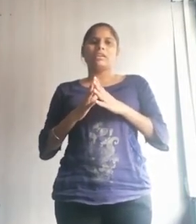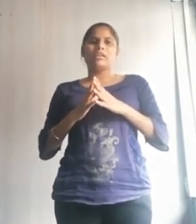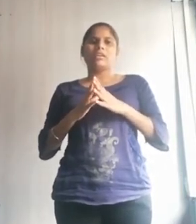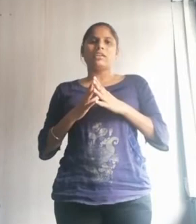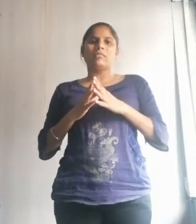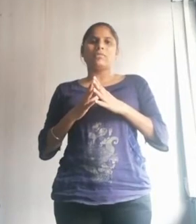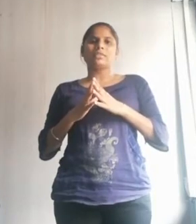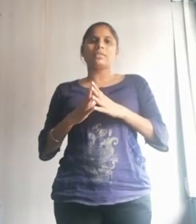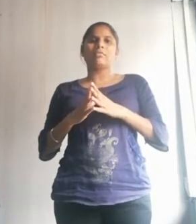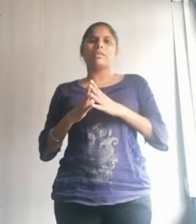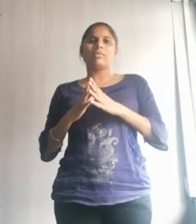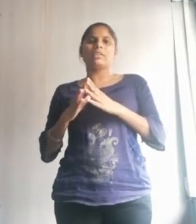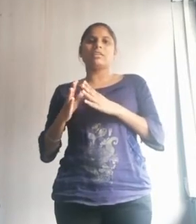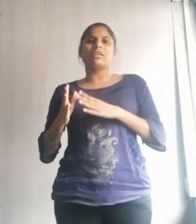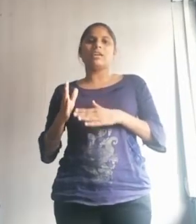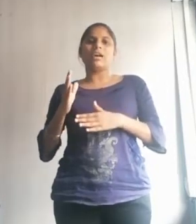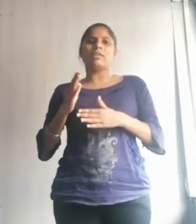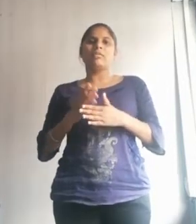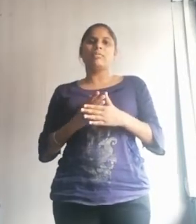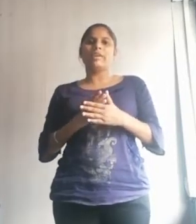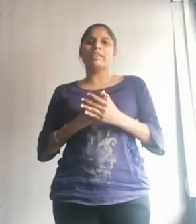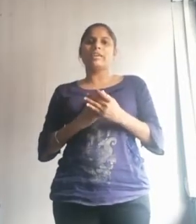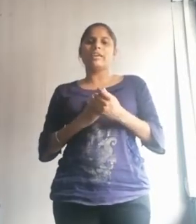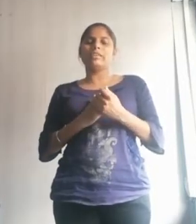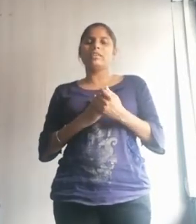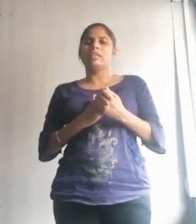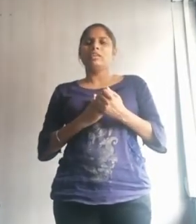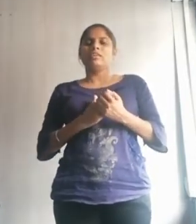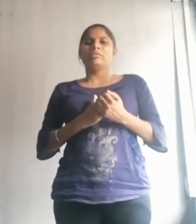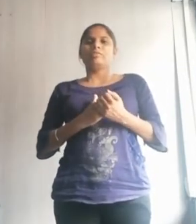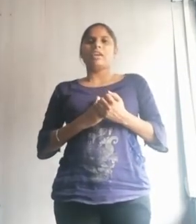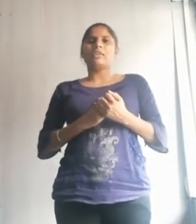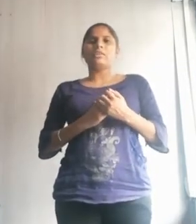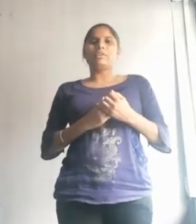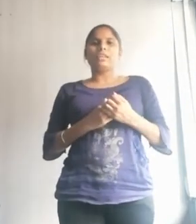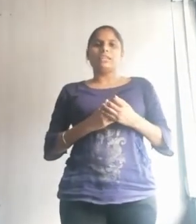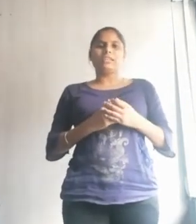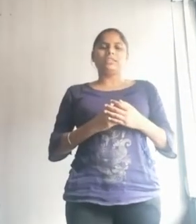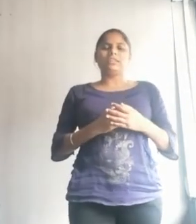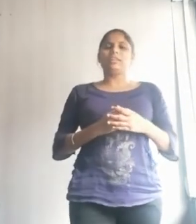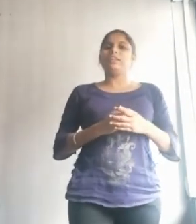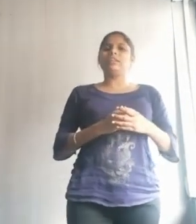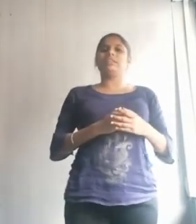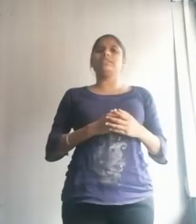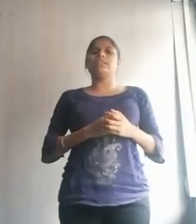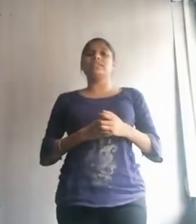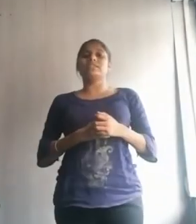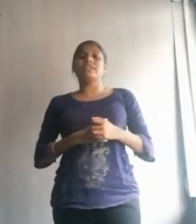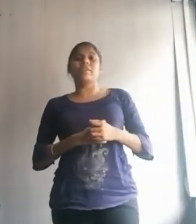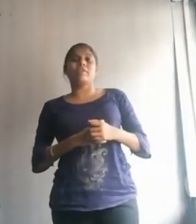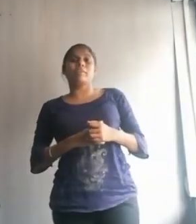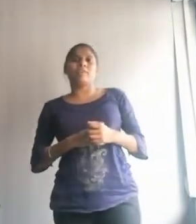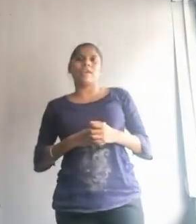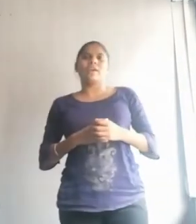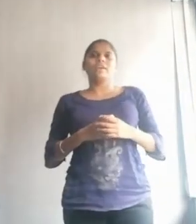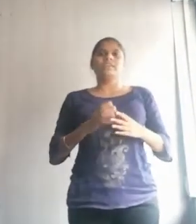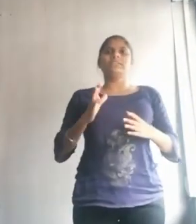recall a possible method argument and utilization. Then it is a Steam API.